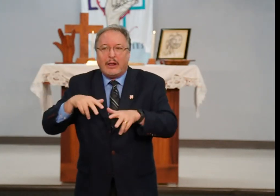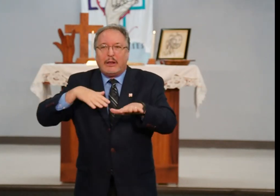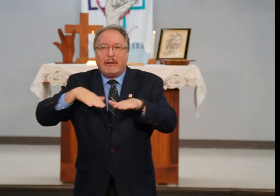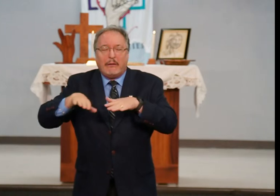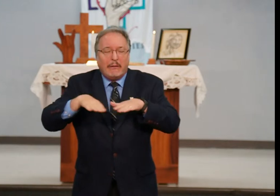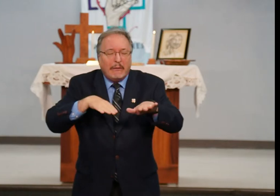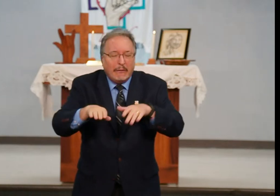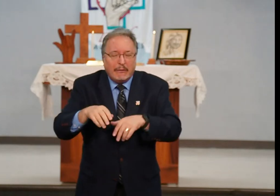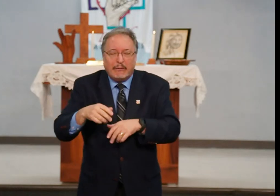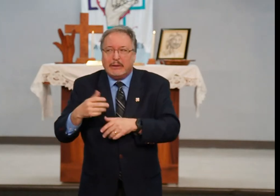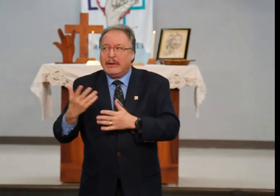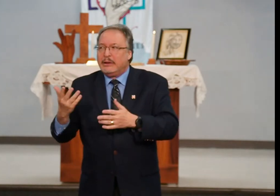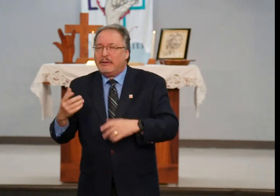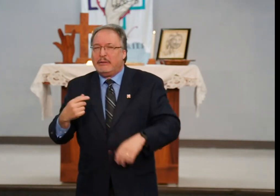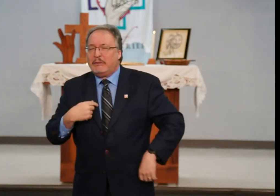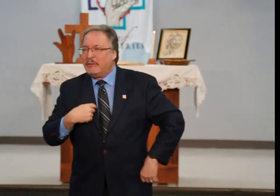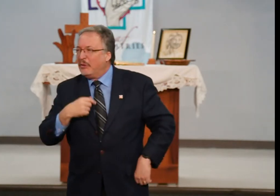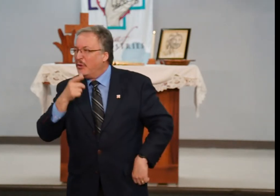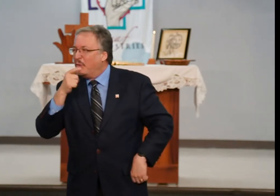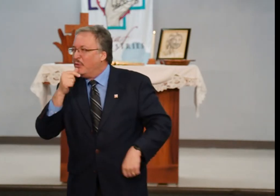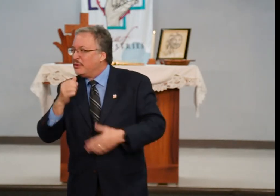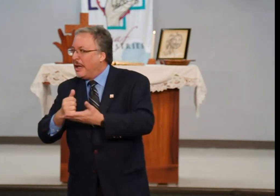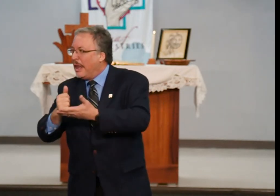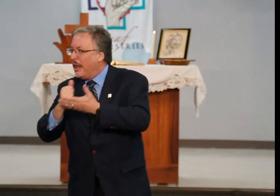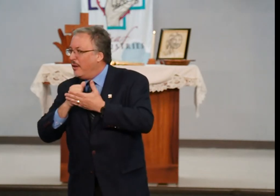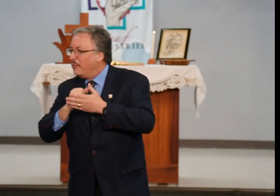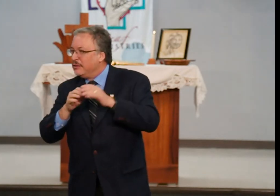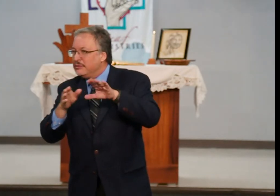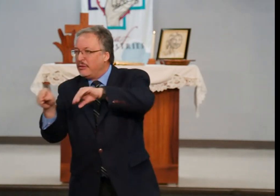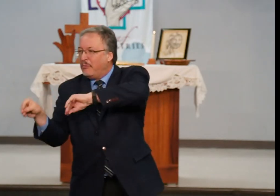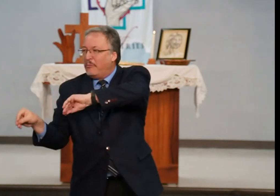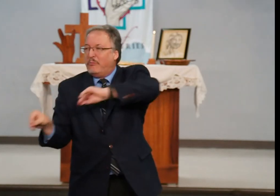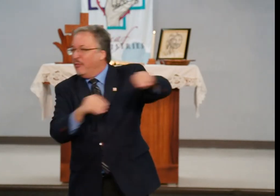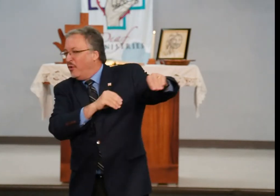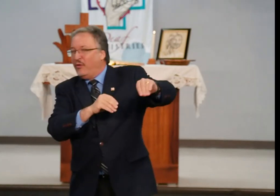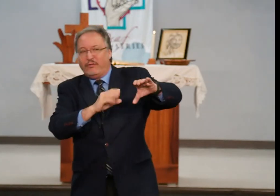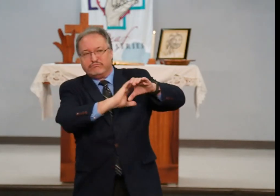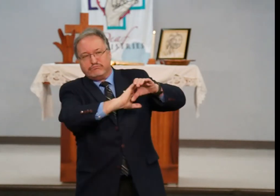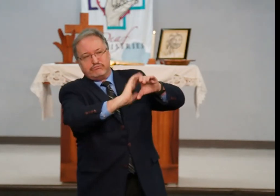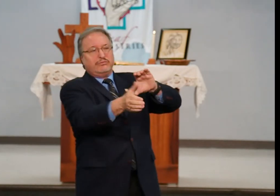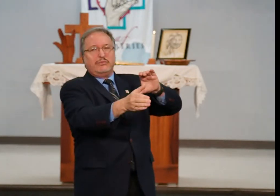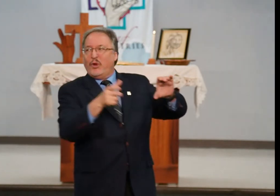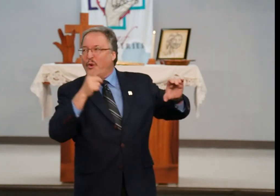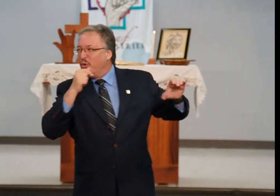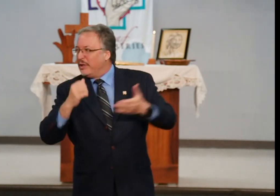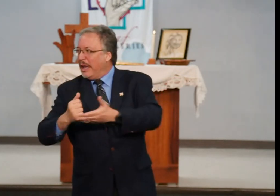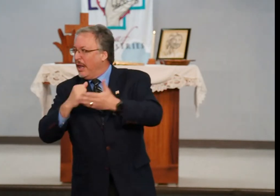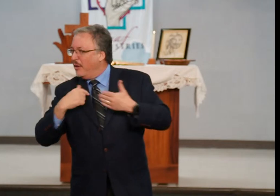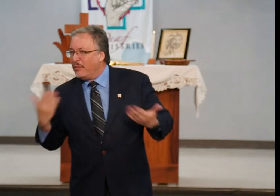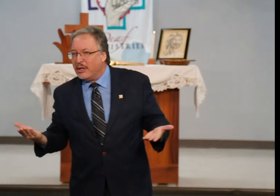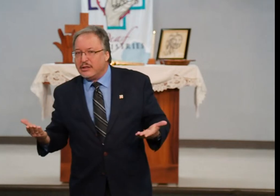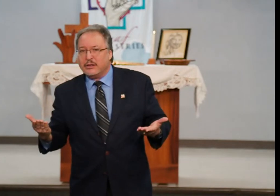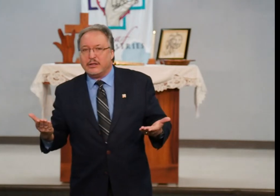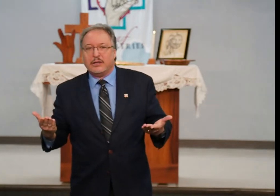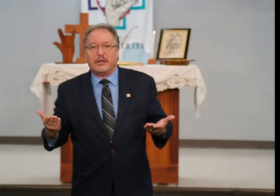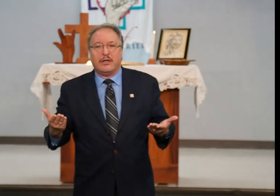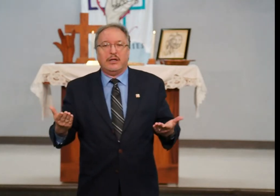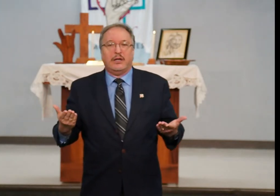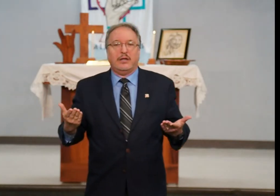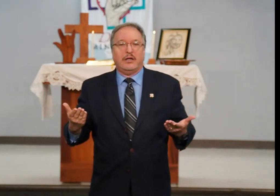And so when they got there early in the morning, they actually weren't thinking, and they asked each other how they were actually going to be able to get into the tomb because they